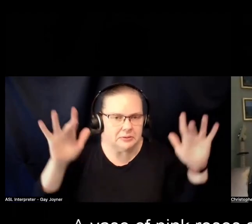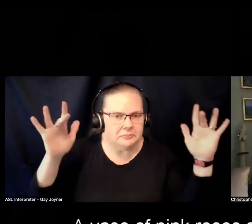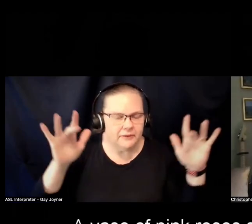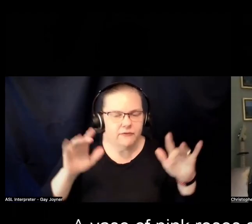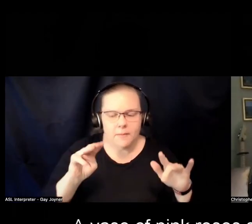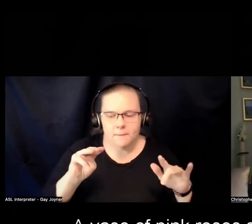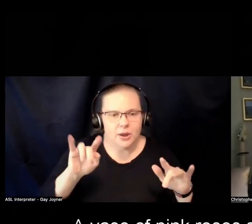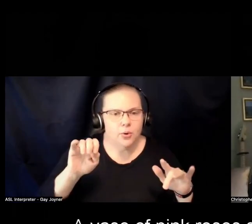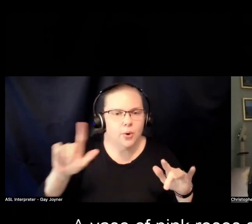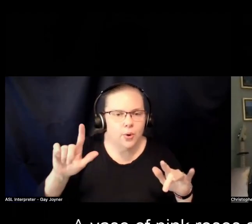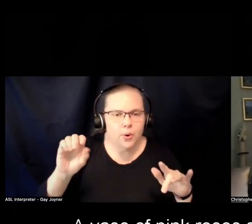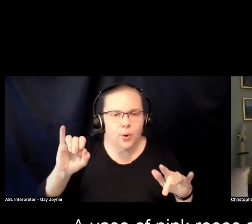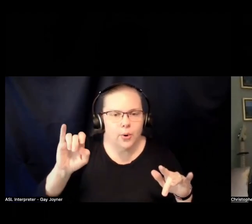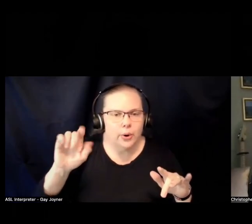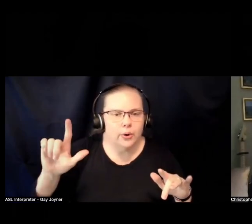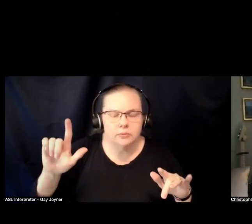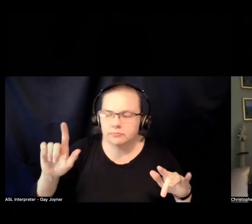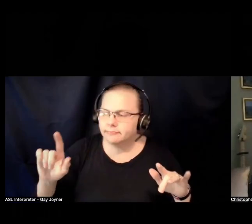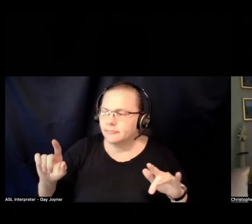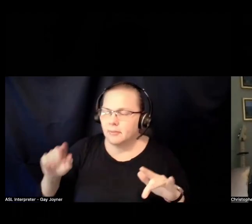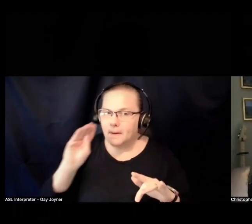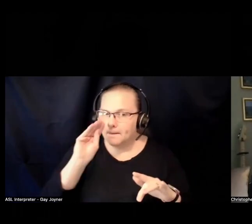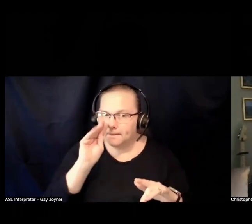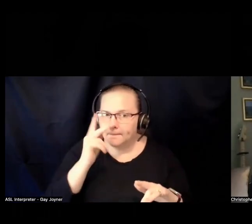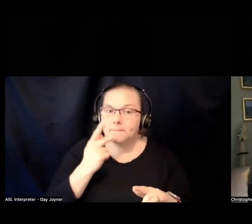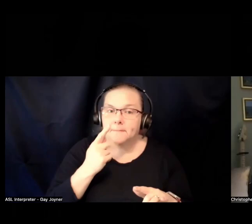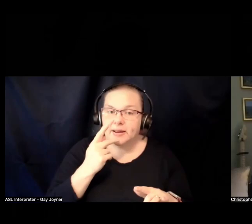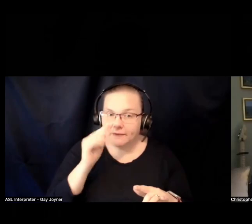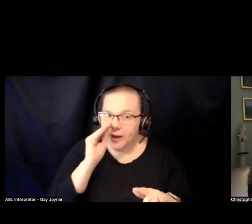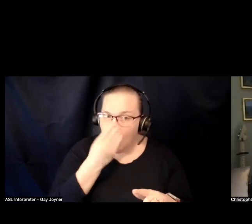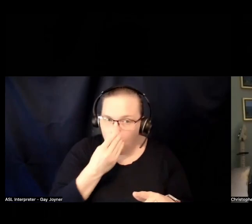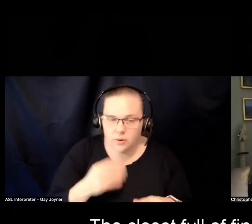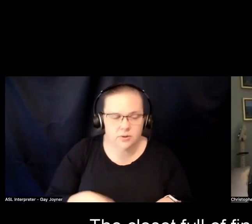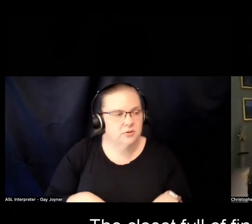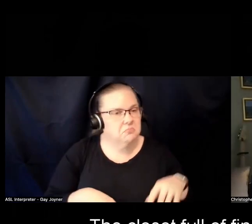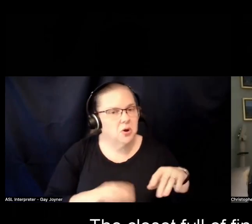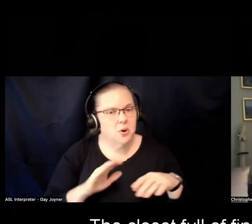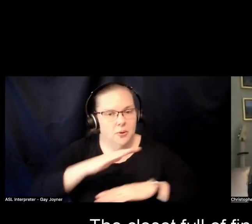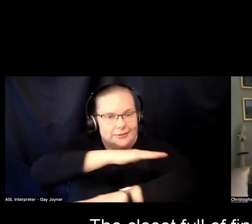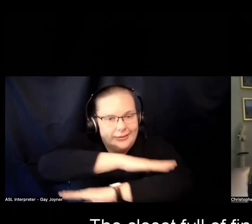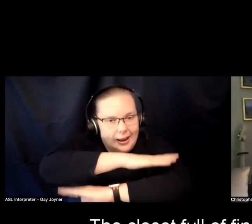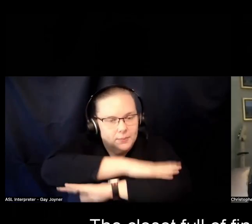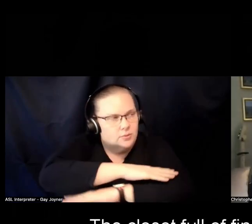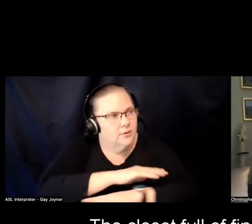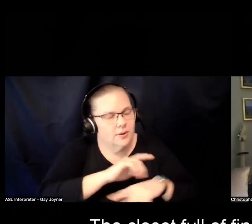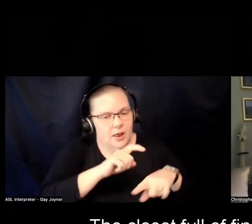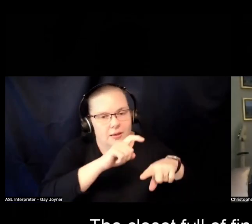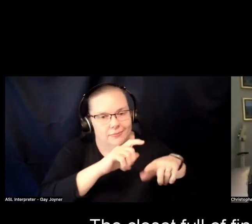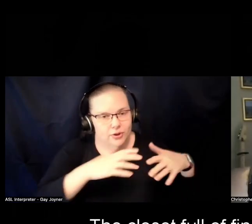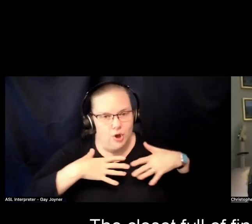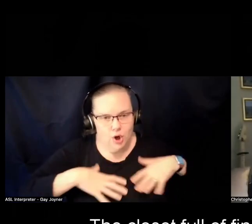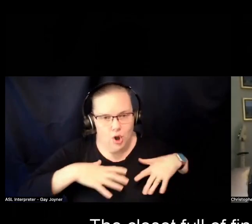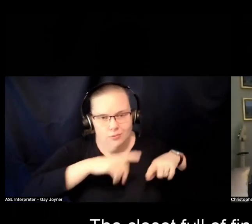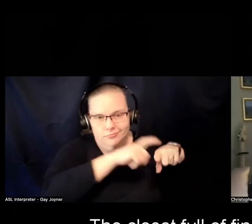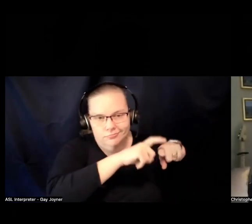pink roses stood on the long dining room table, with vases of white gladiolas elsewhere. The closet full of fine clothes,